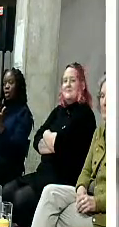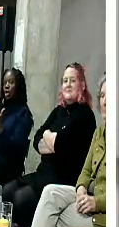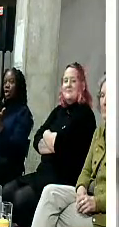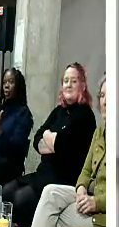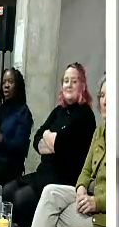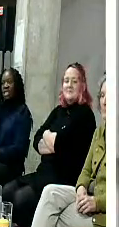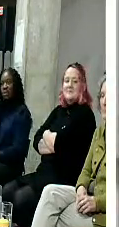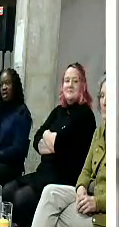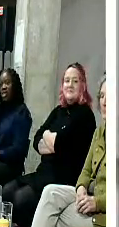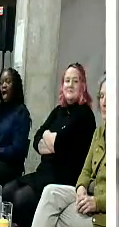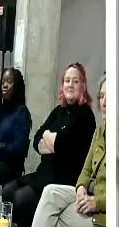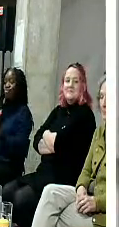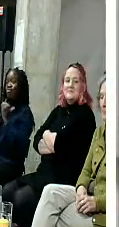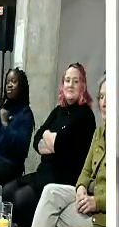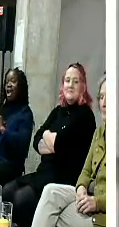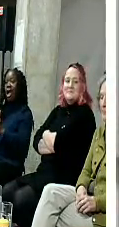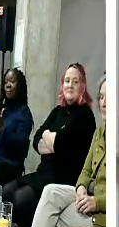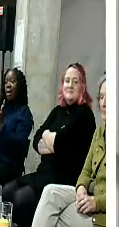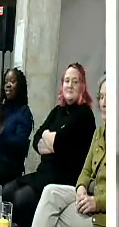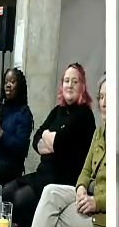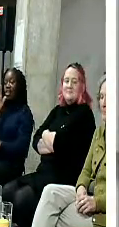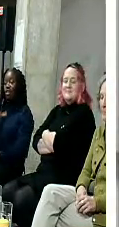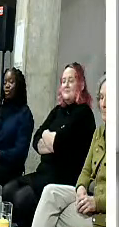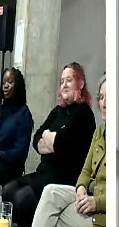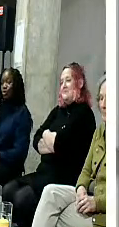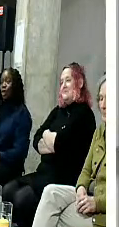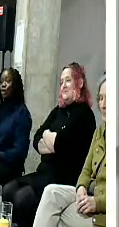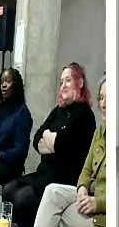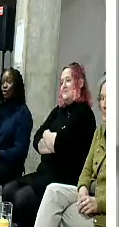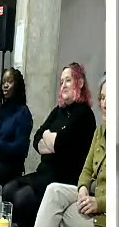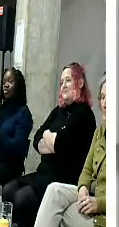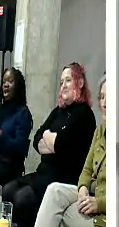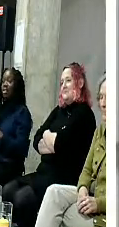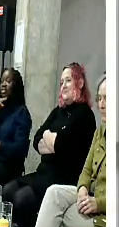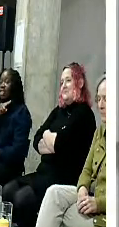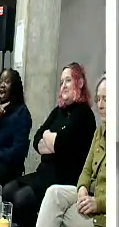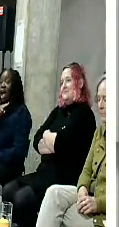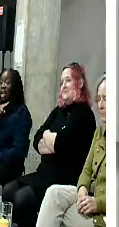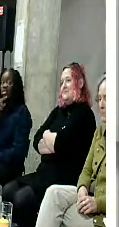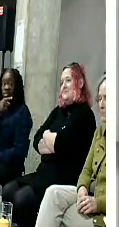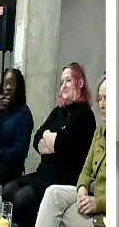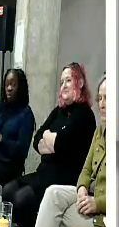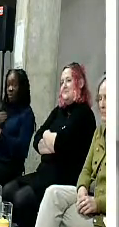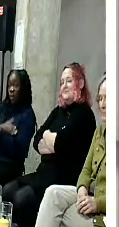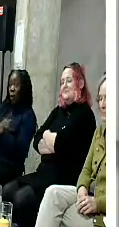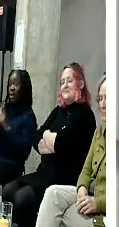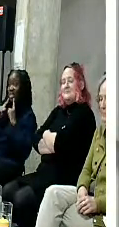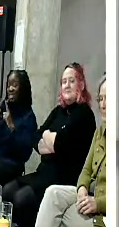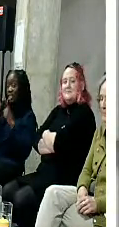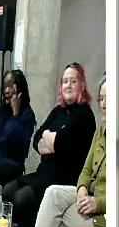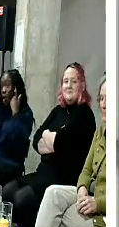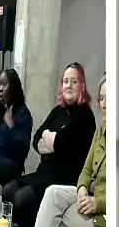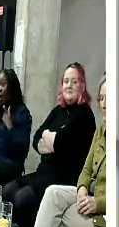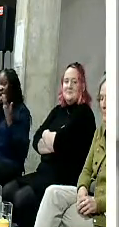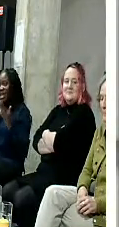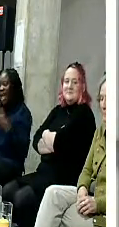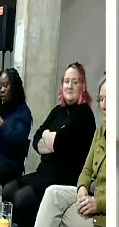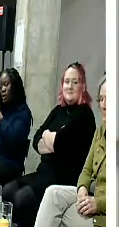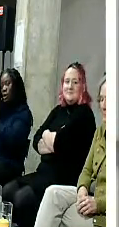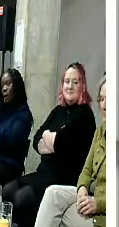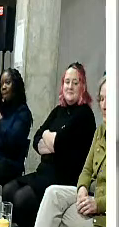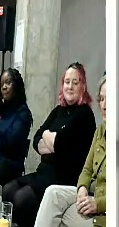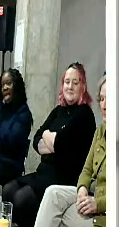3 children and of 2 grandsons. She's a former teacher and lawyer who now spends her time campaigning